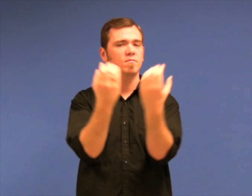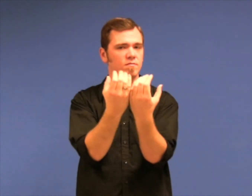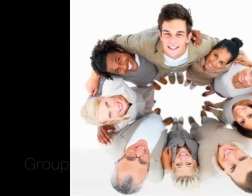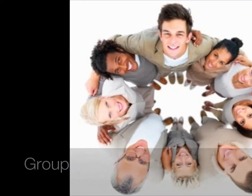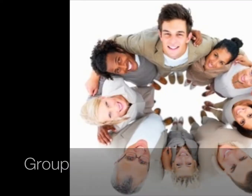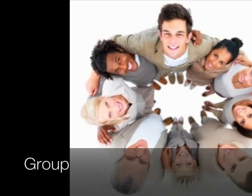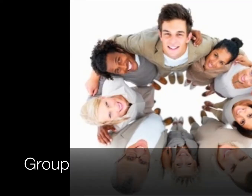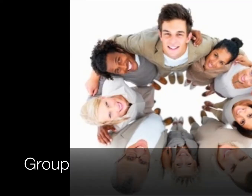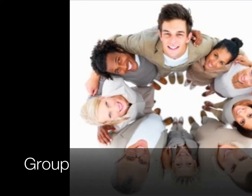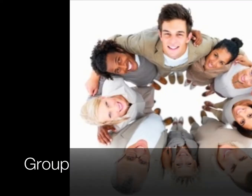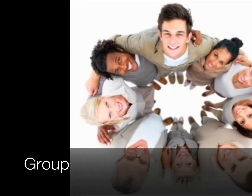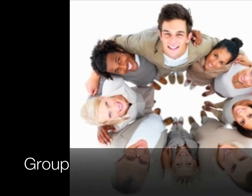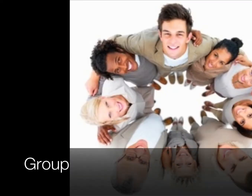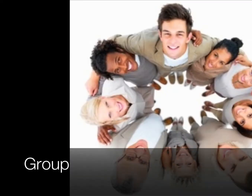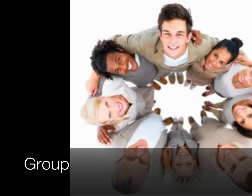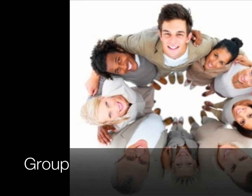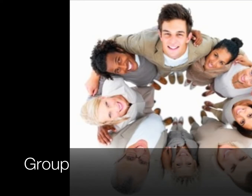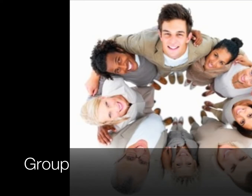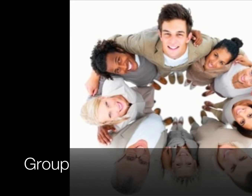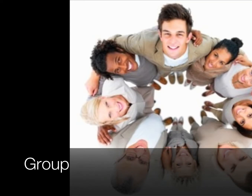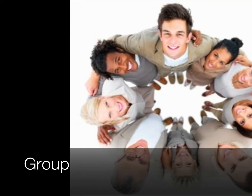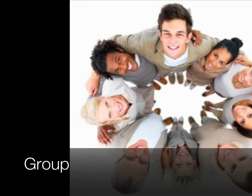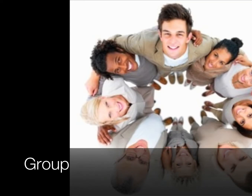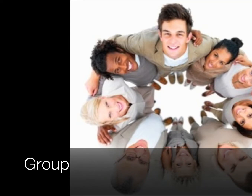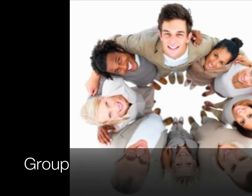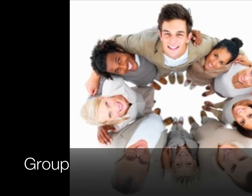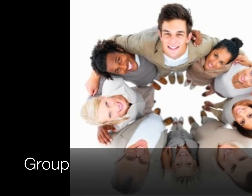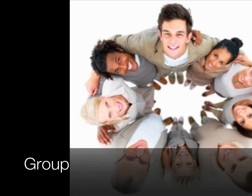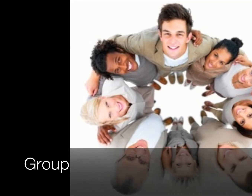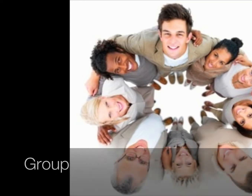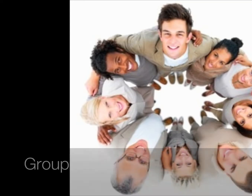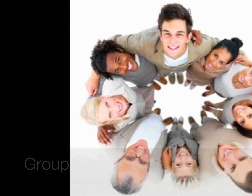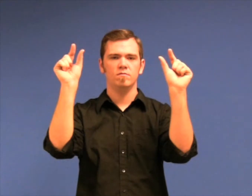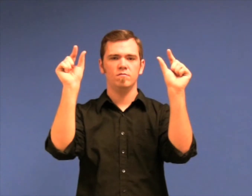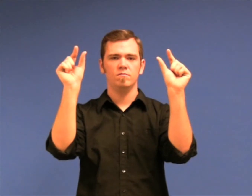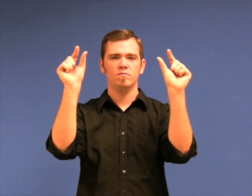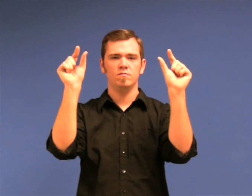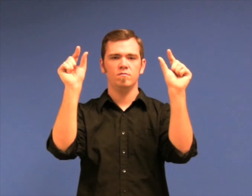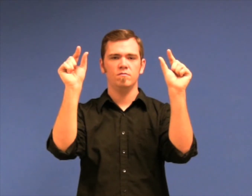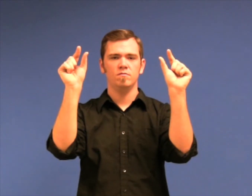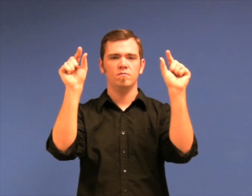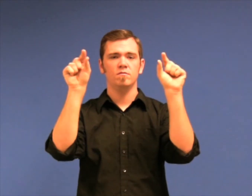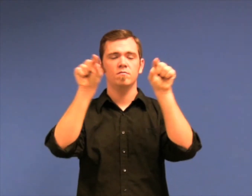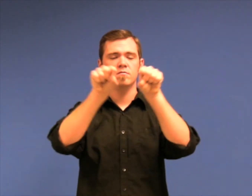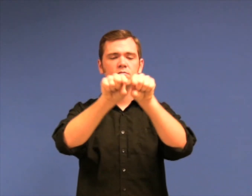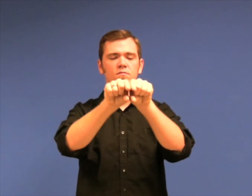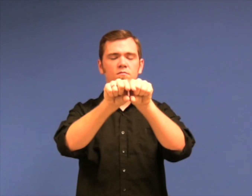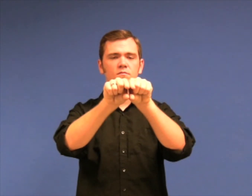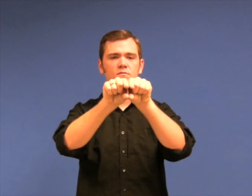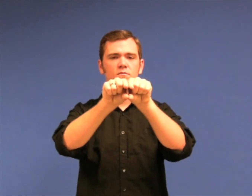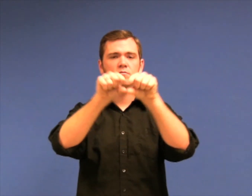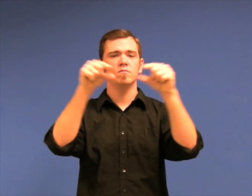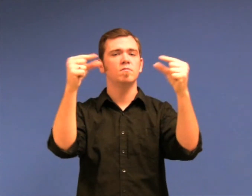Class. All right, now the sign for group, similar to the sign for class, except for it's with G hands. So